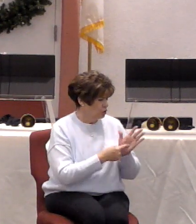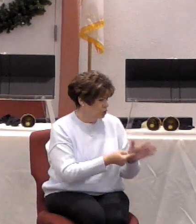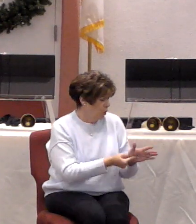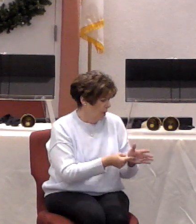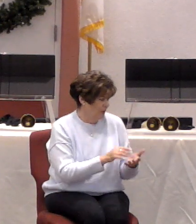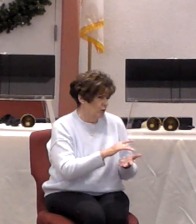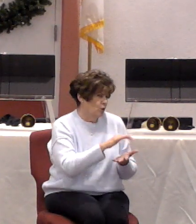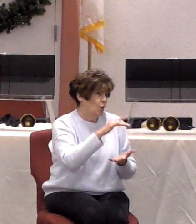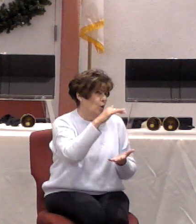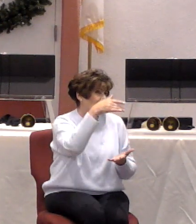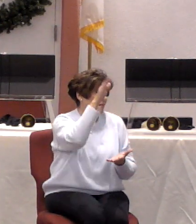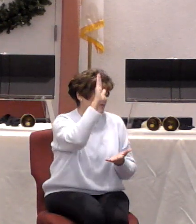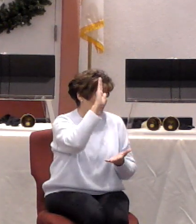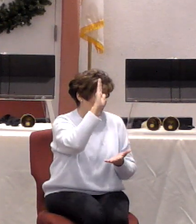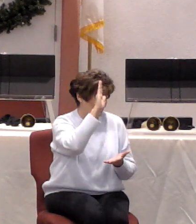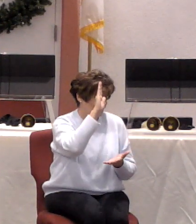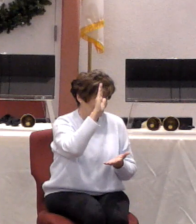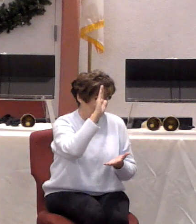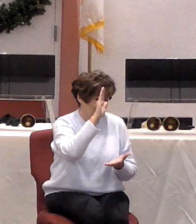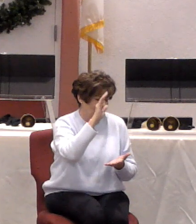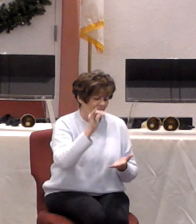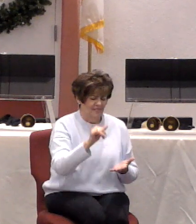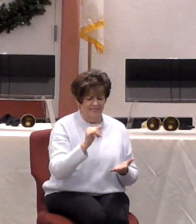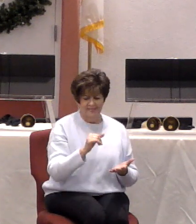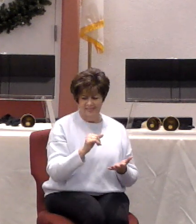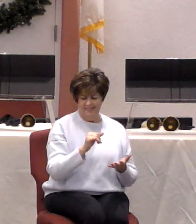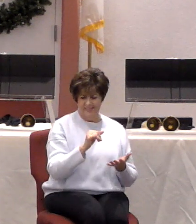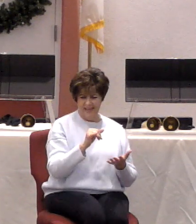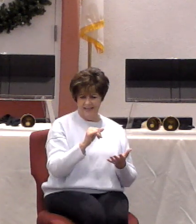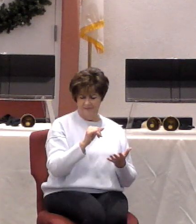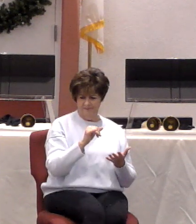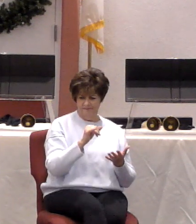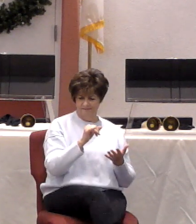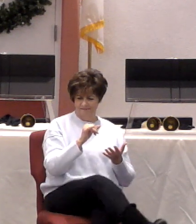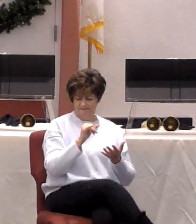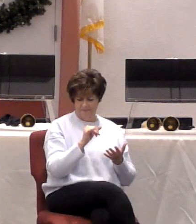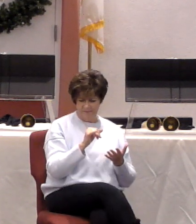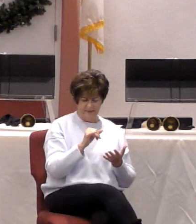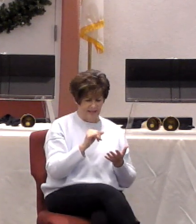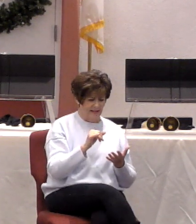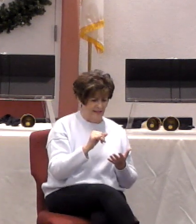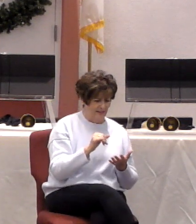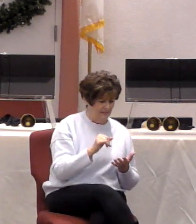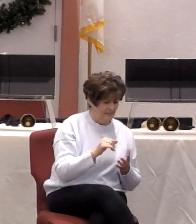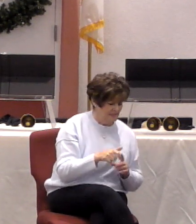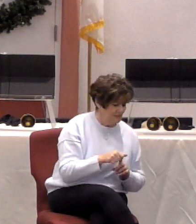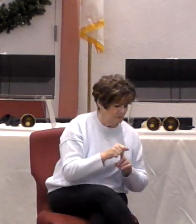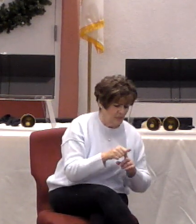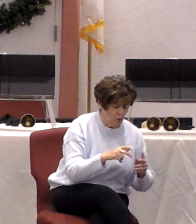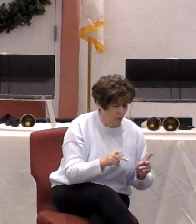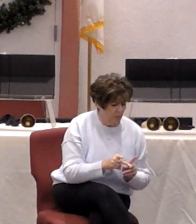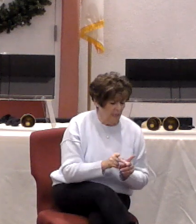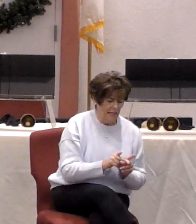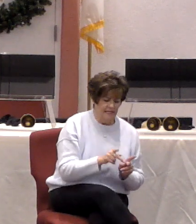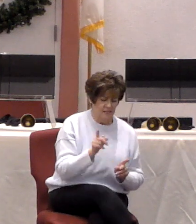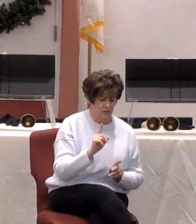there's a little microcosm of that desire up on the hillside above Bethlehem. When